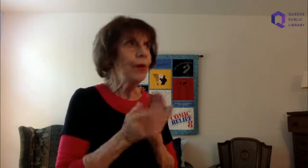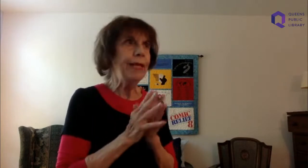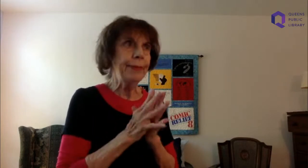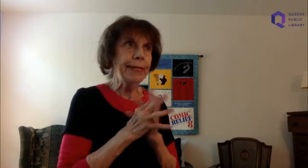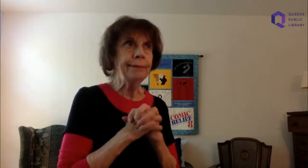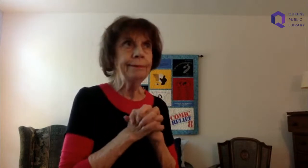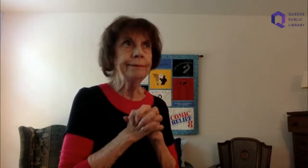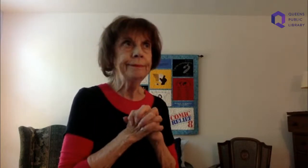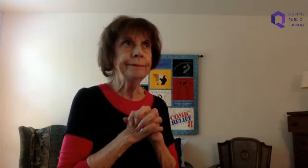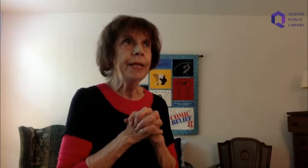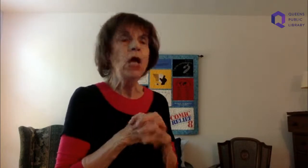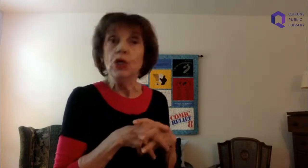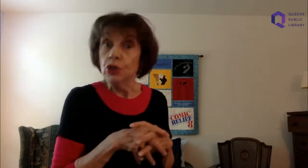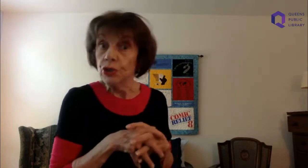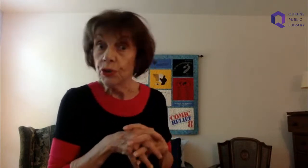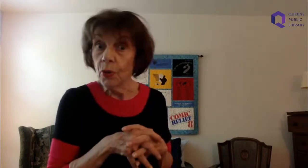Wait a minute. So